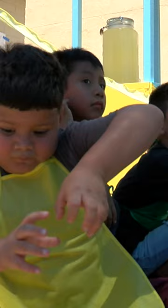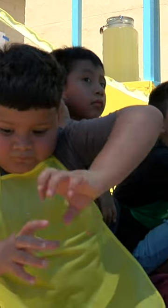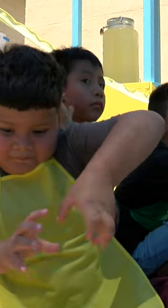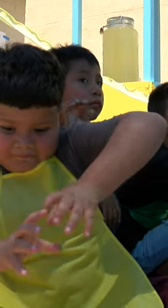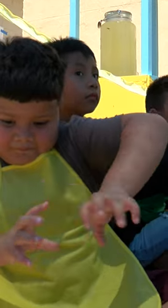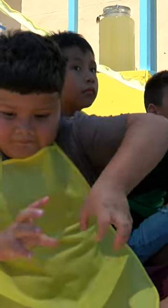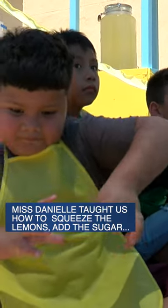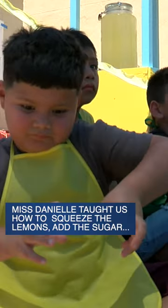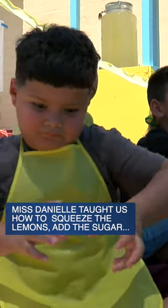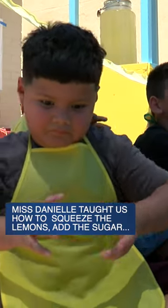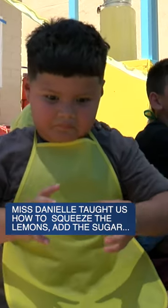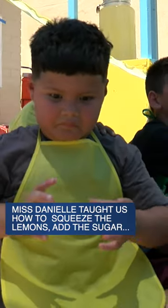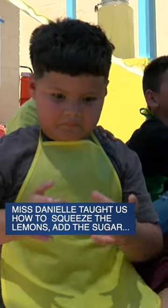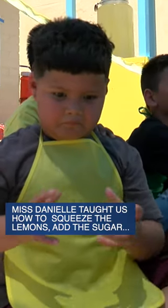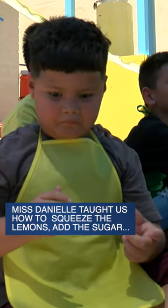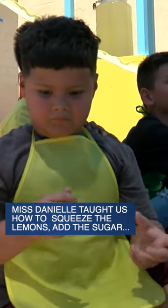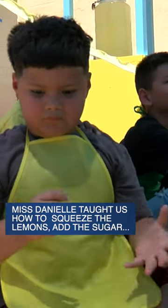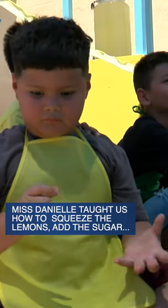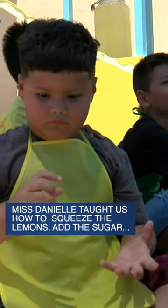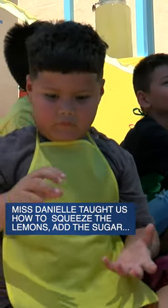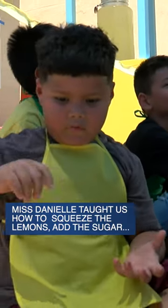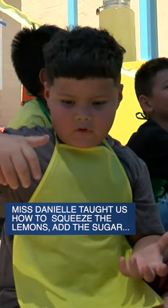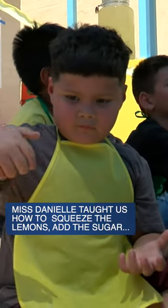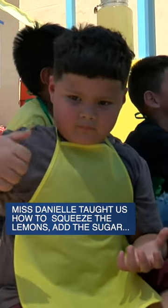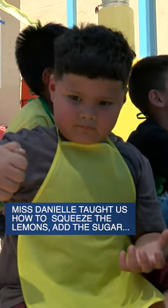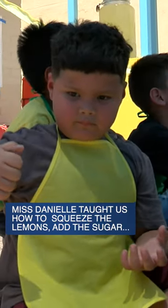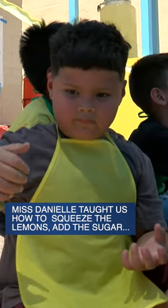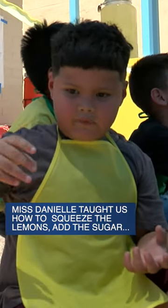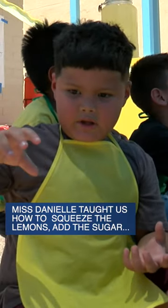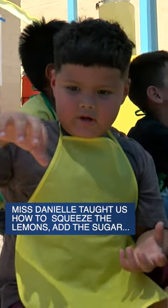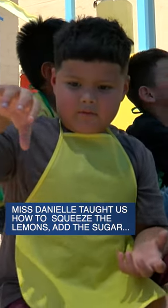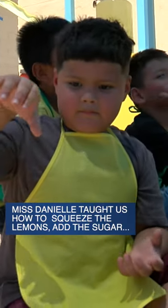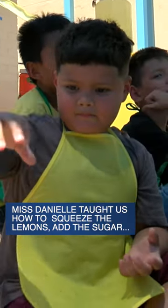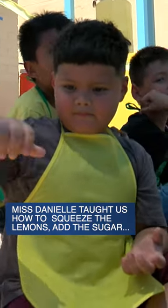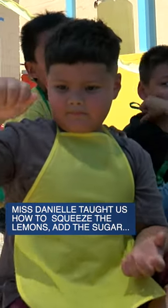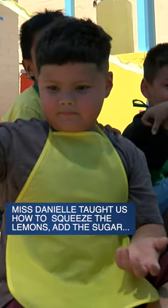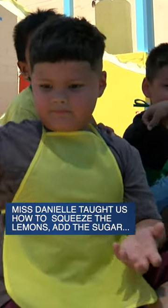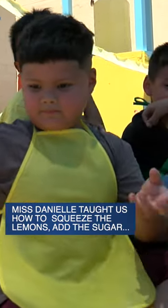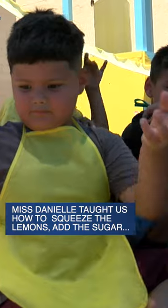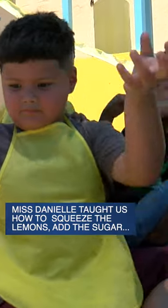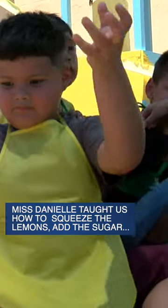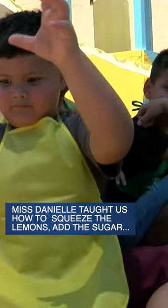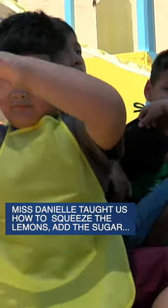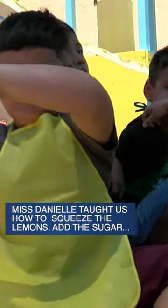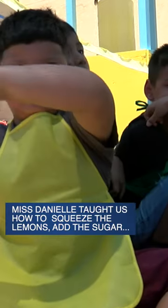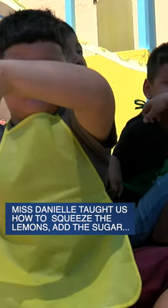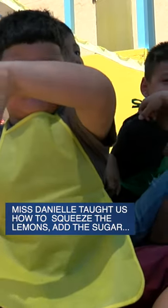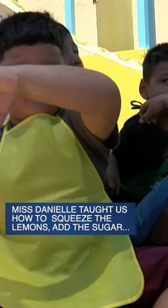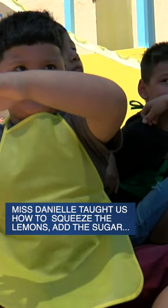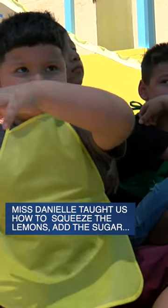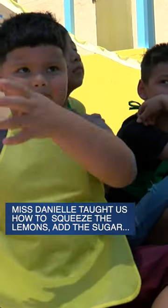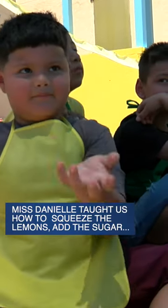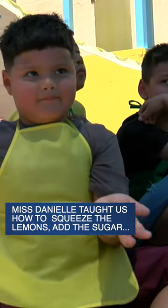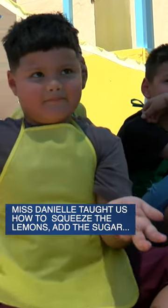Miss Danielle taught us how to squeeze the lemons, add the sugar.